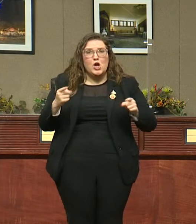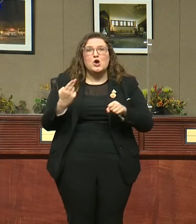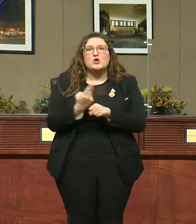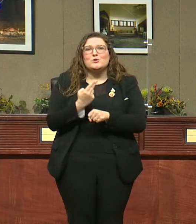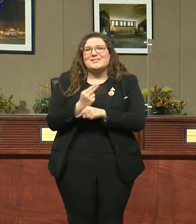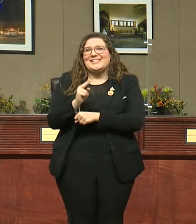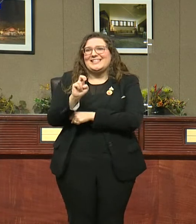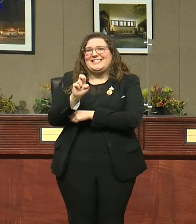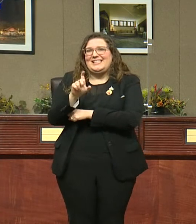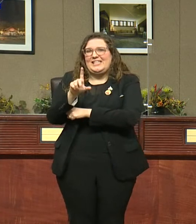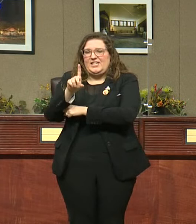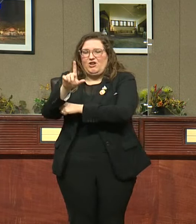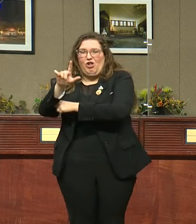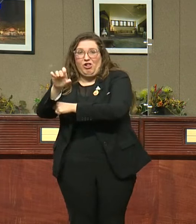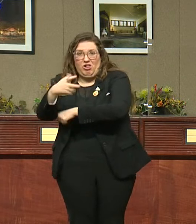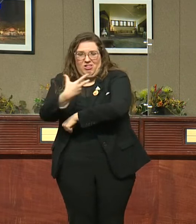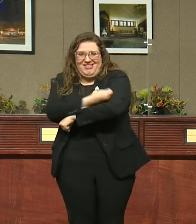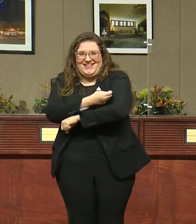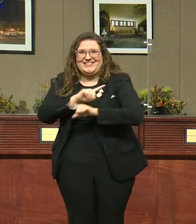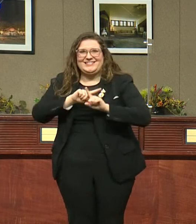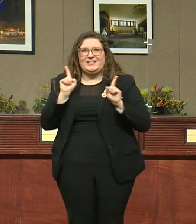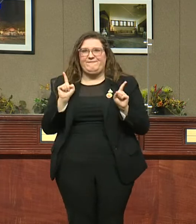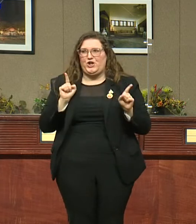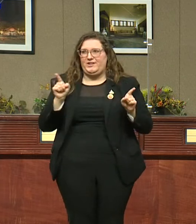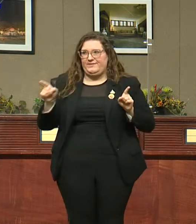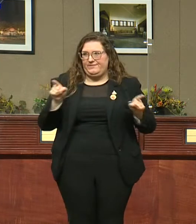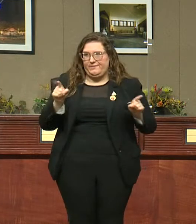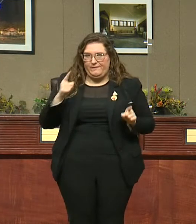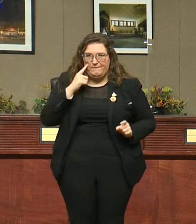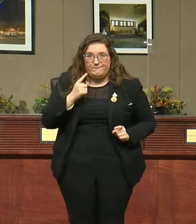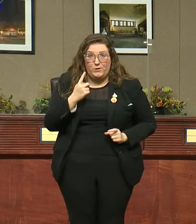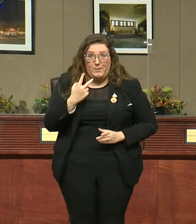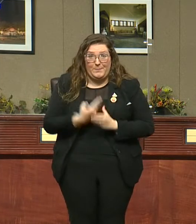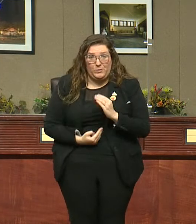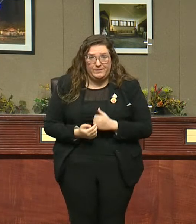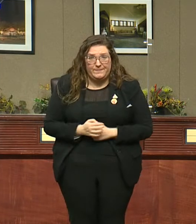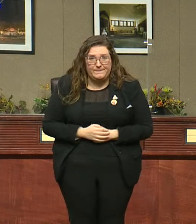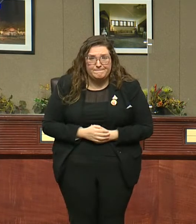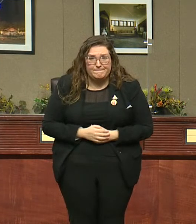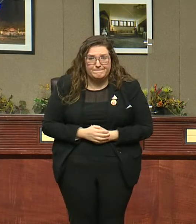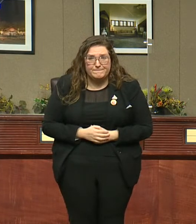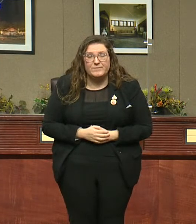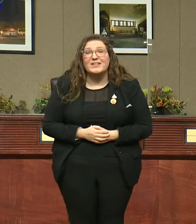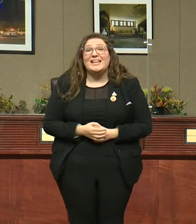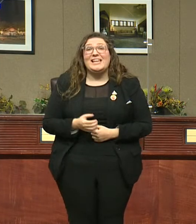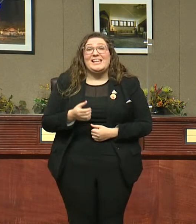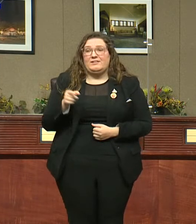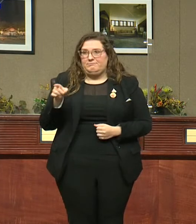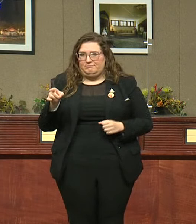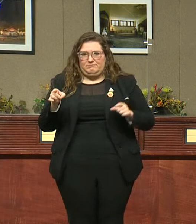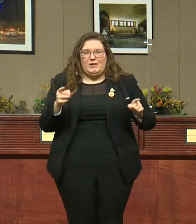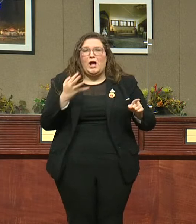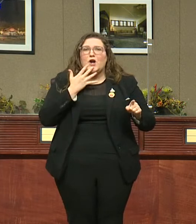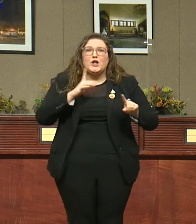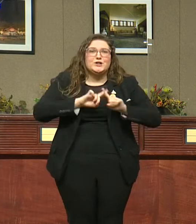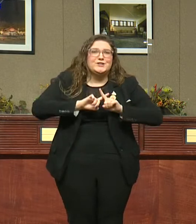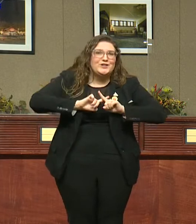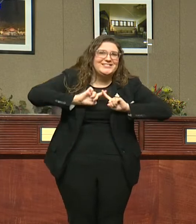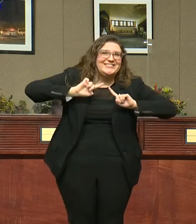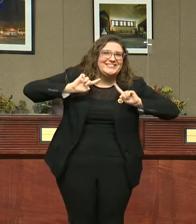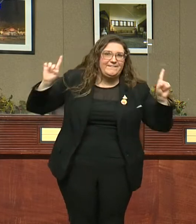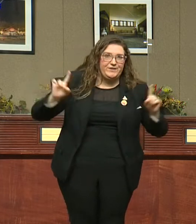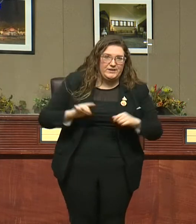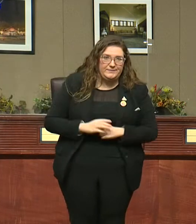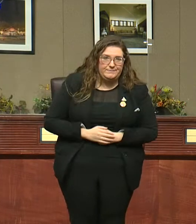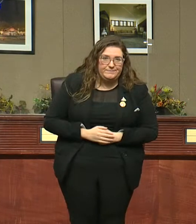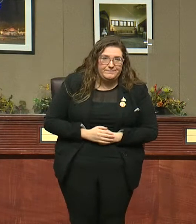we're using for Pfizer is different than the syringe that we use for Moderna. They are color-coded too. The vaccines